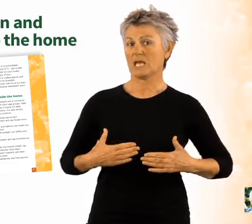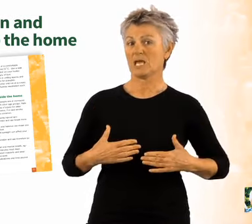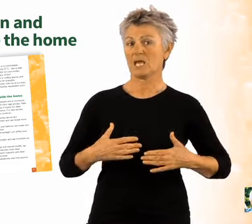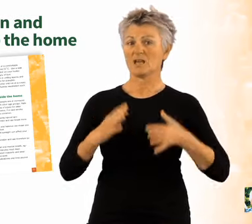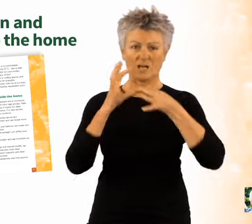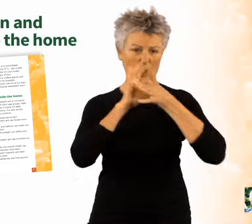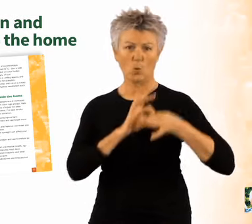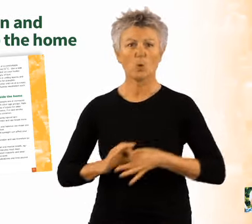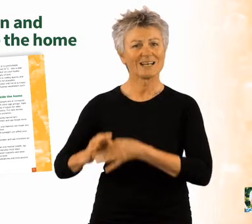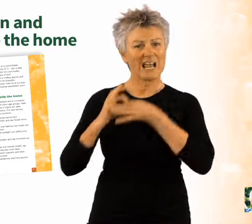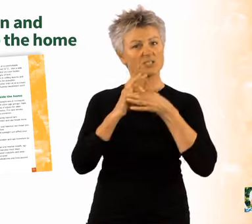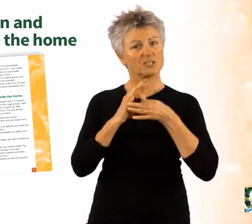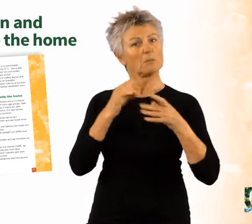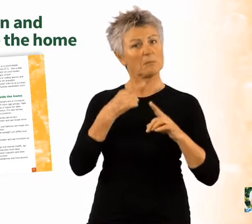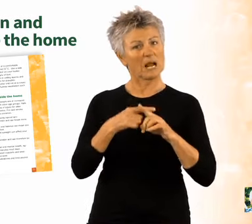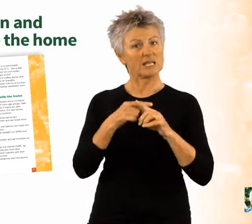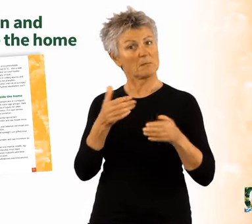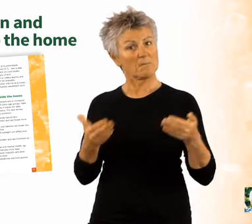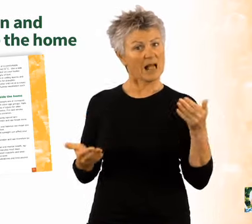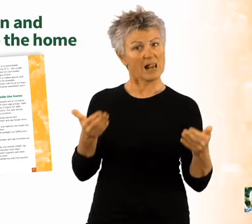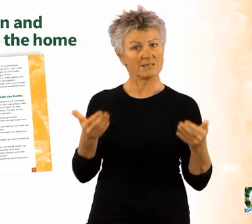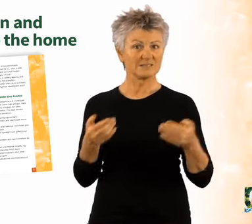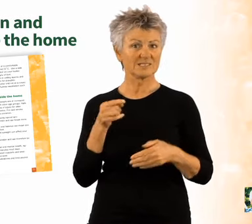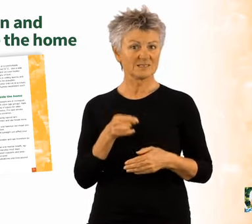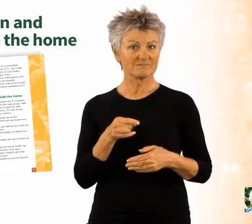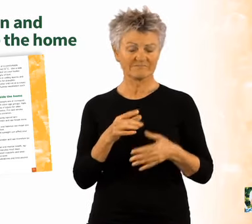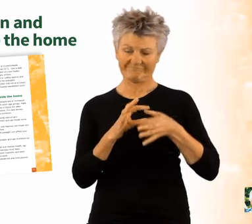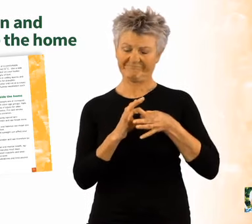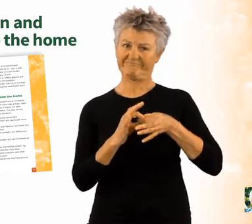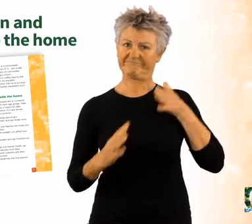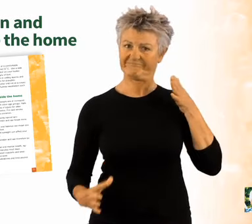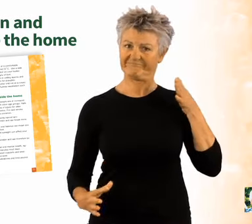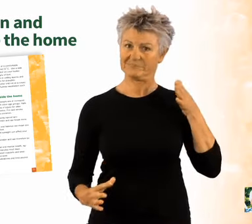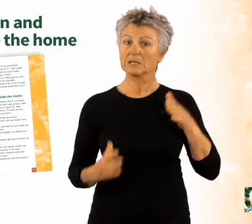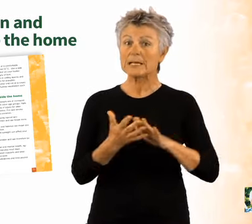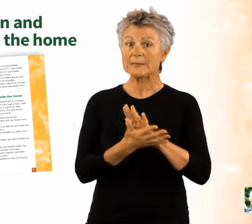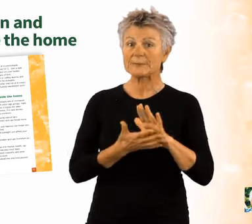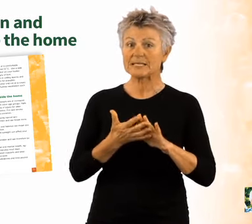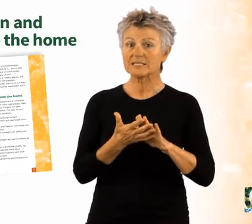Impaired coordination and balance can mean you are unsteady on your feet.